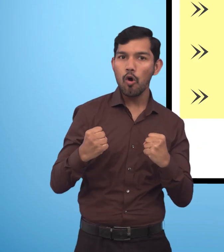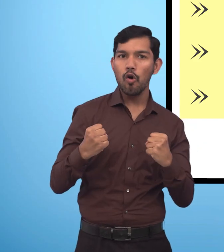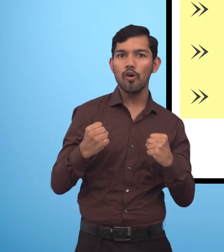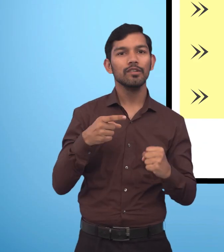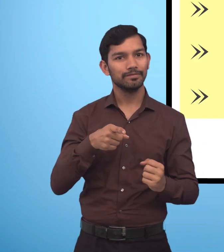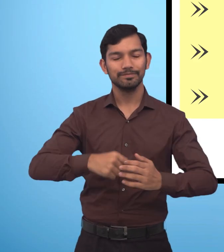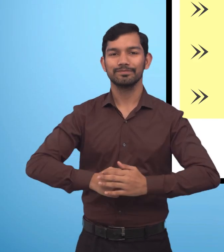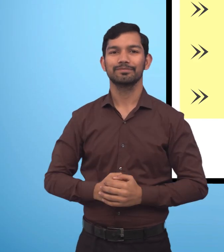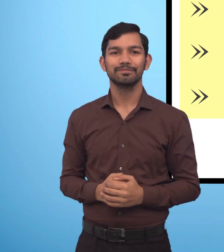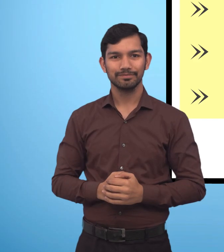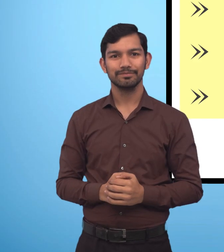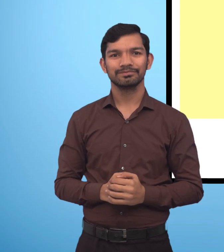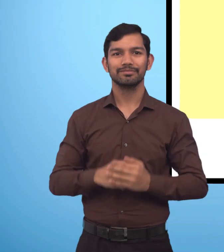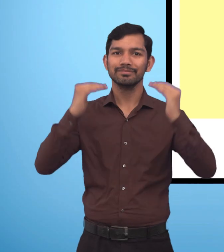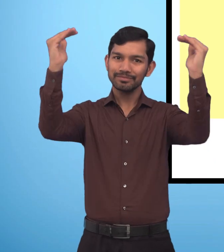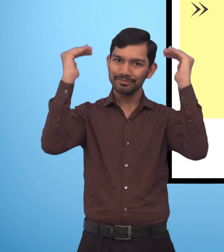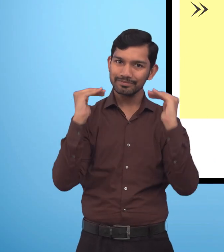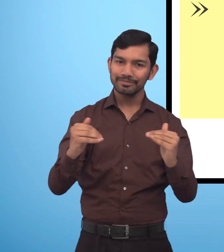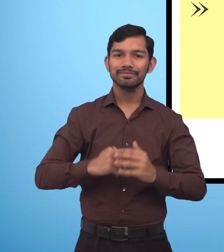Willpower.